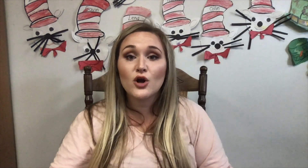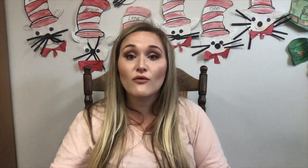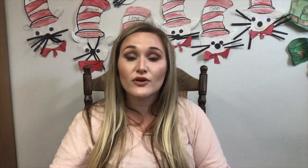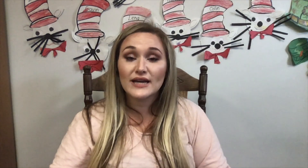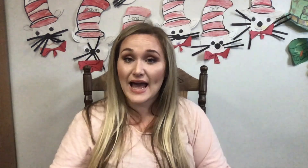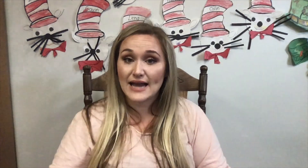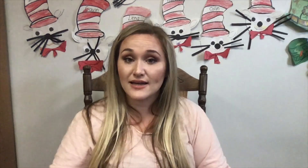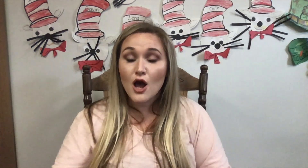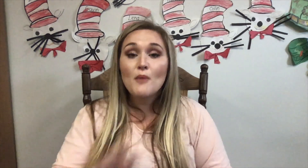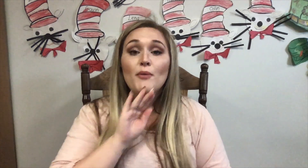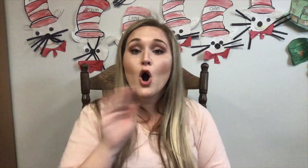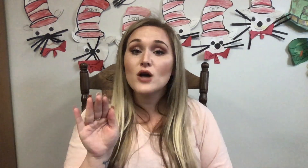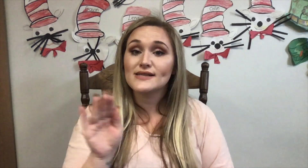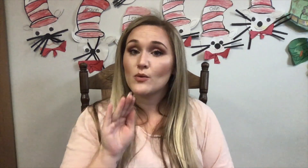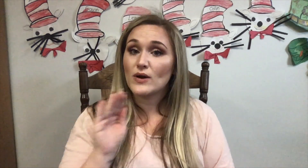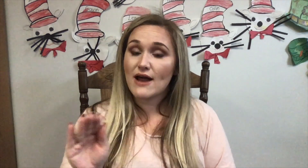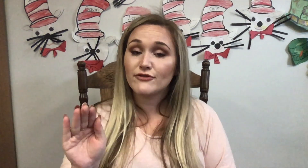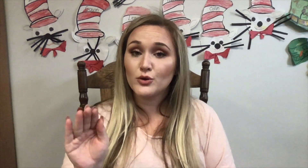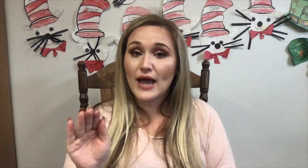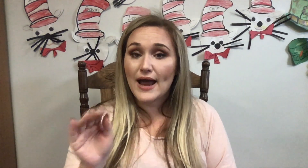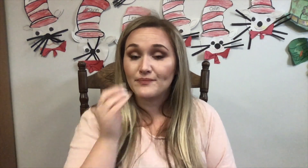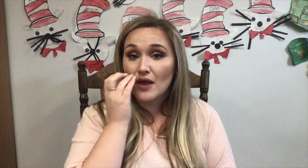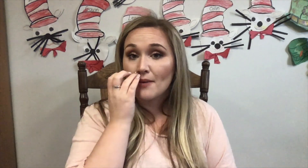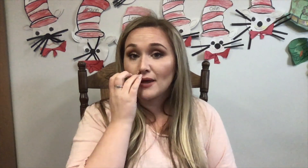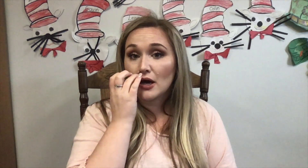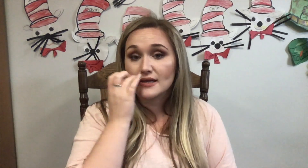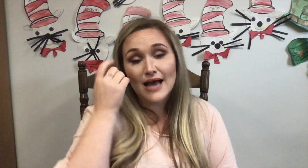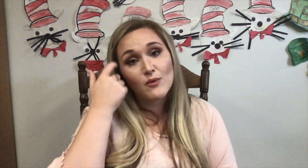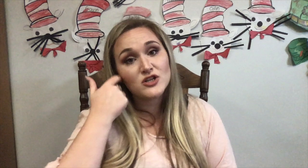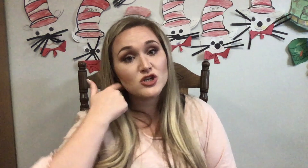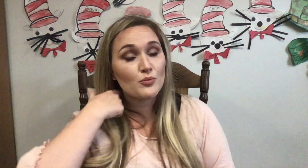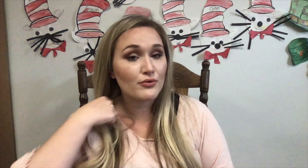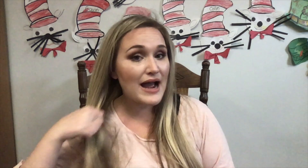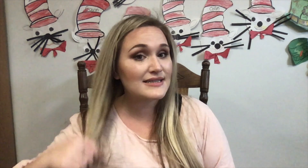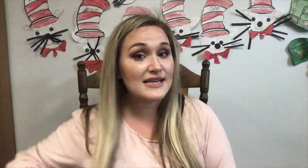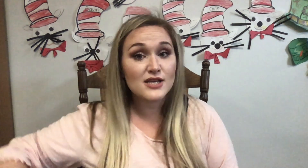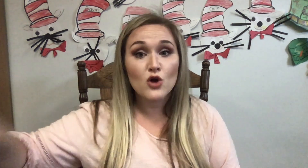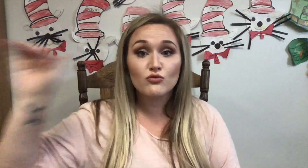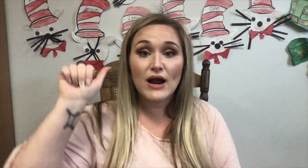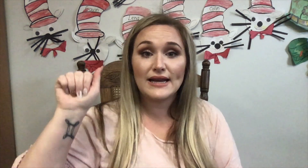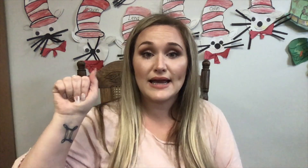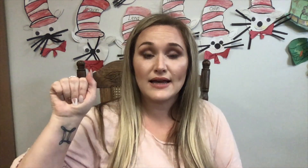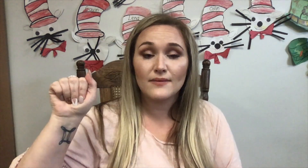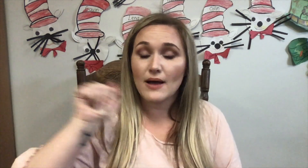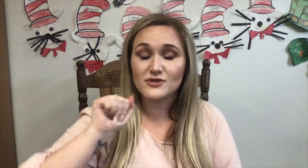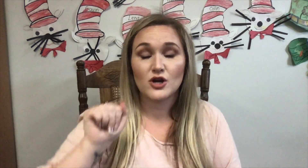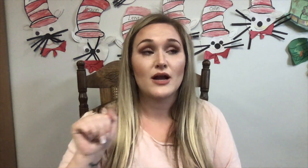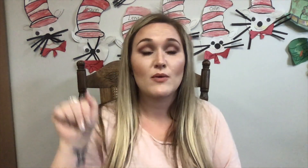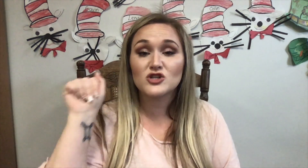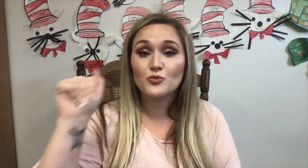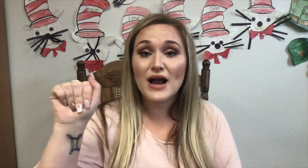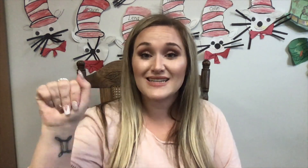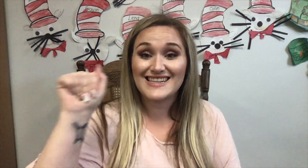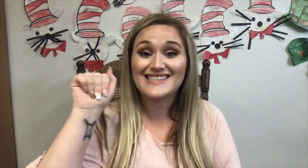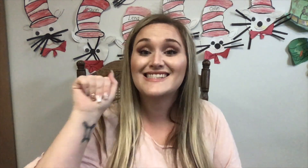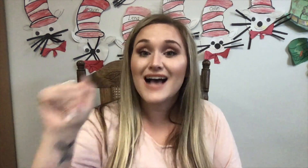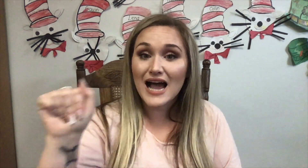over again. Pause it whenever you can because I want you to practice I want you to practice